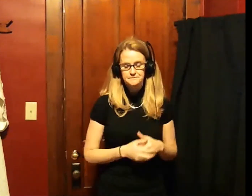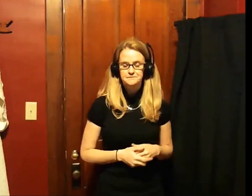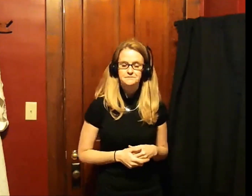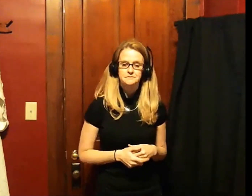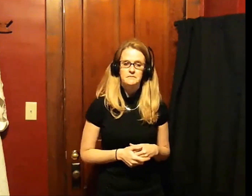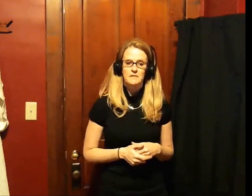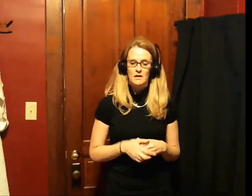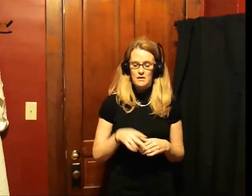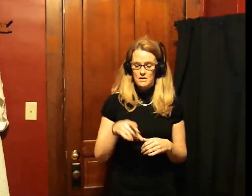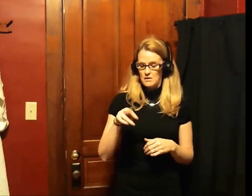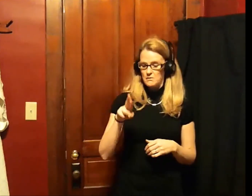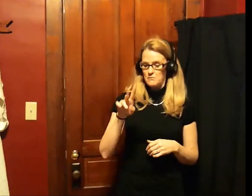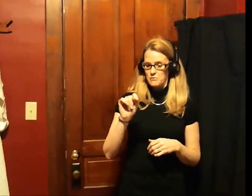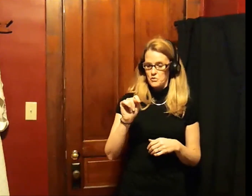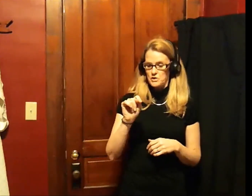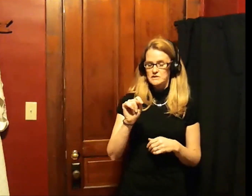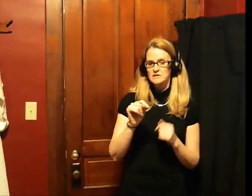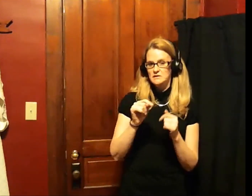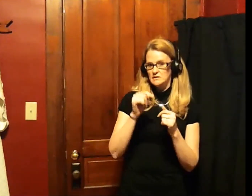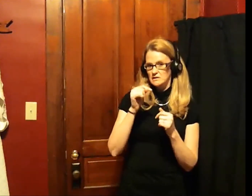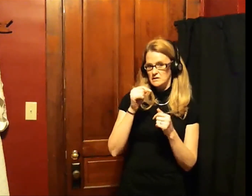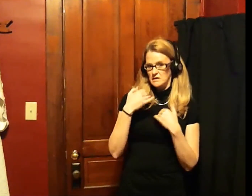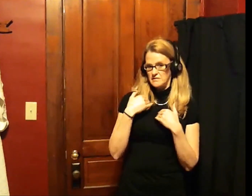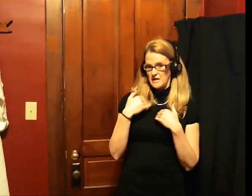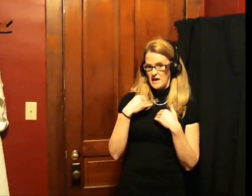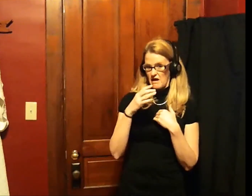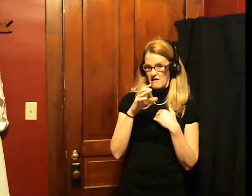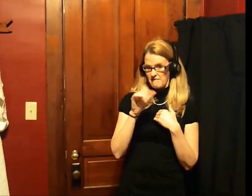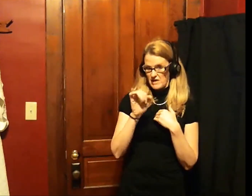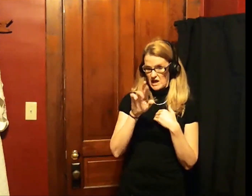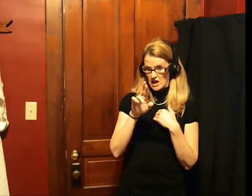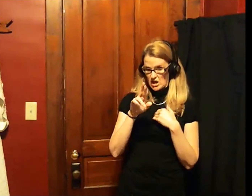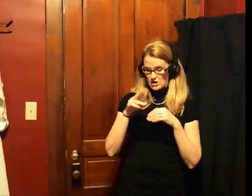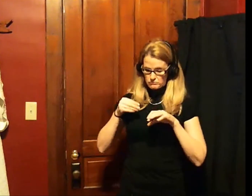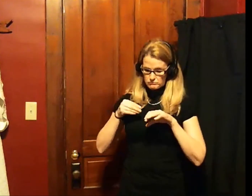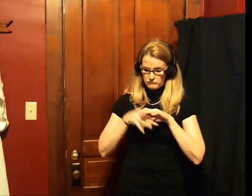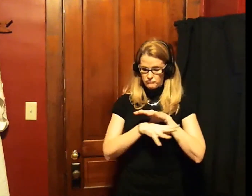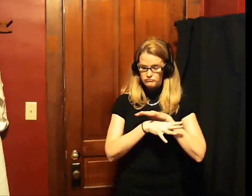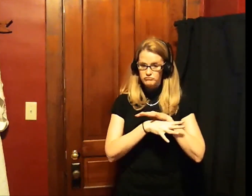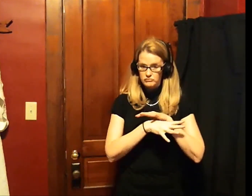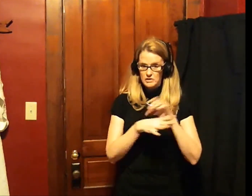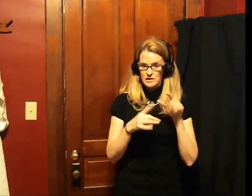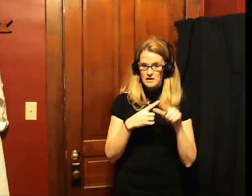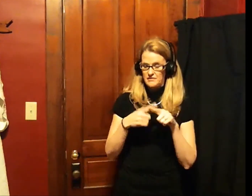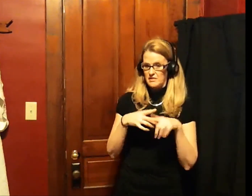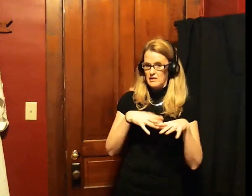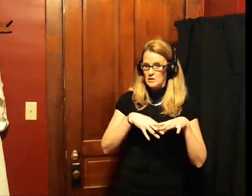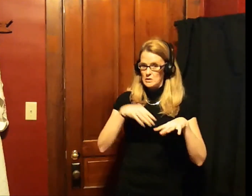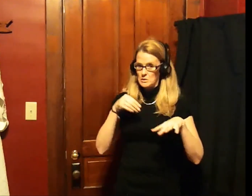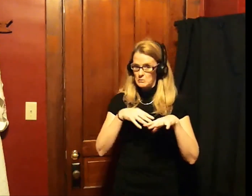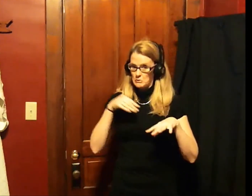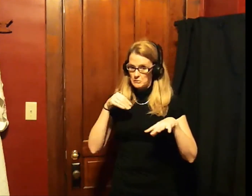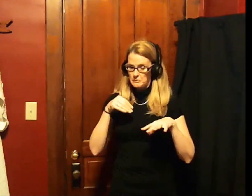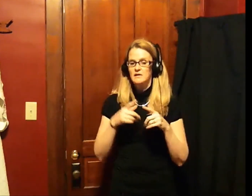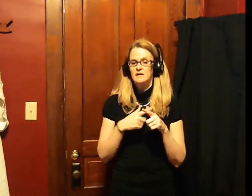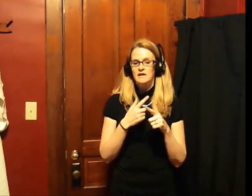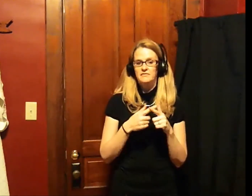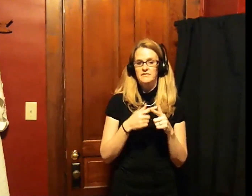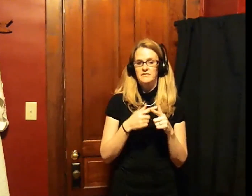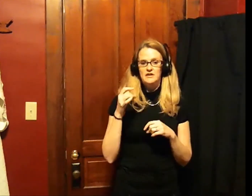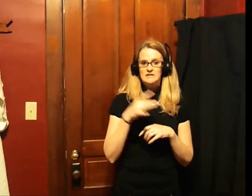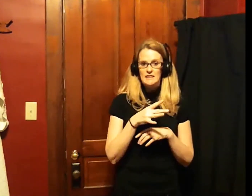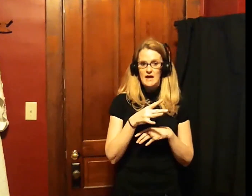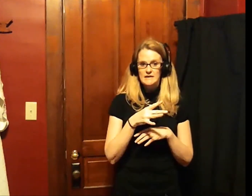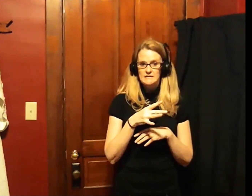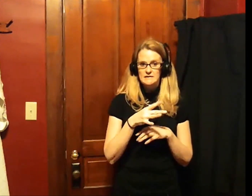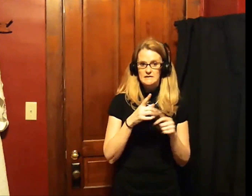and very flexible. There's a port on the scope to blow air into the colon. There's a suction port, and there's